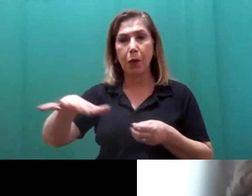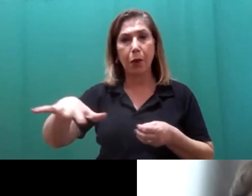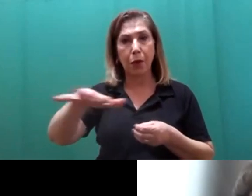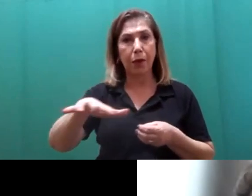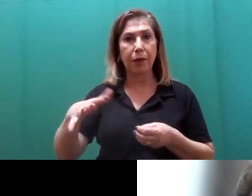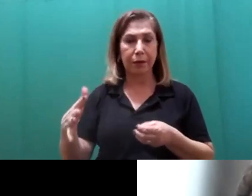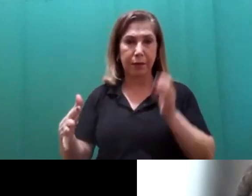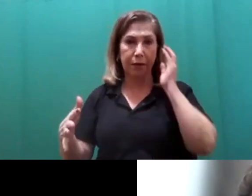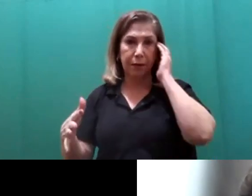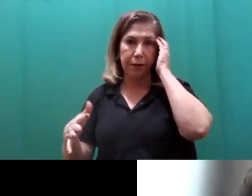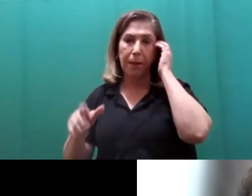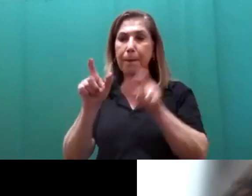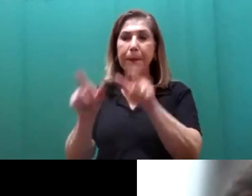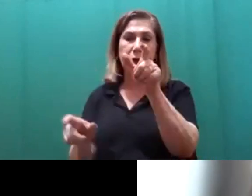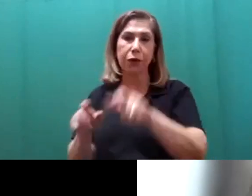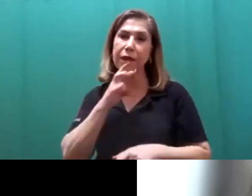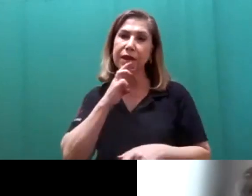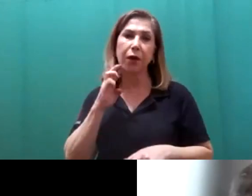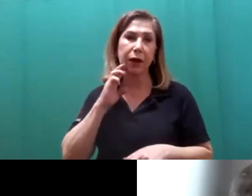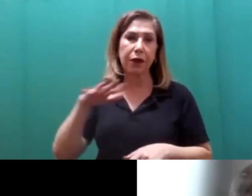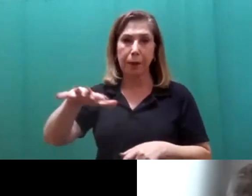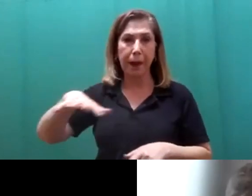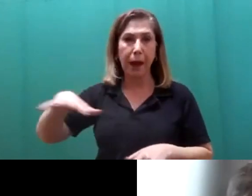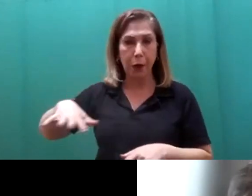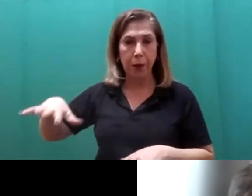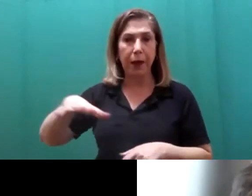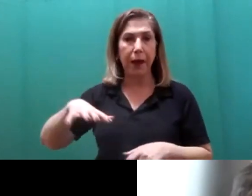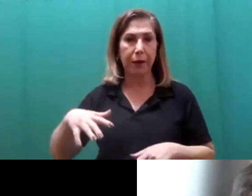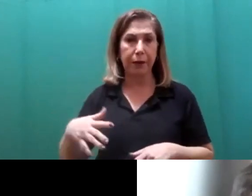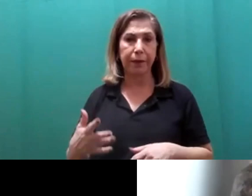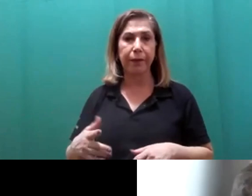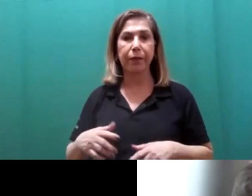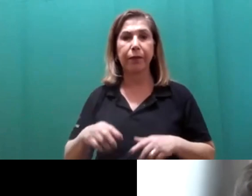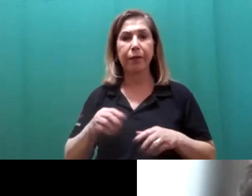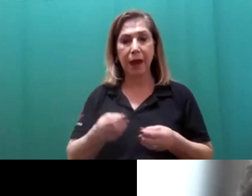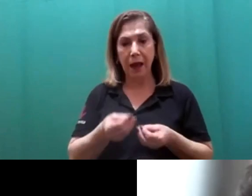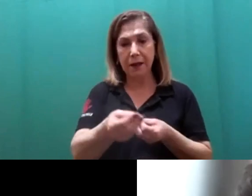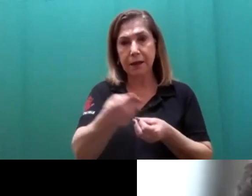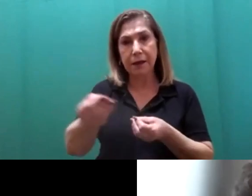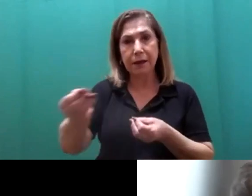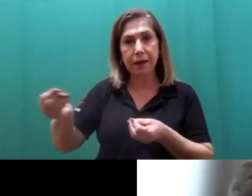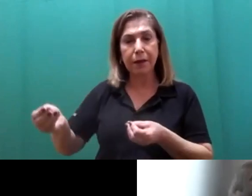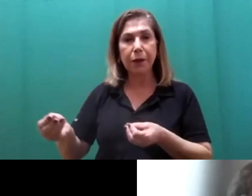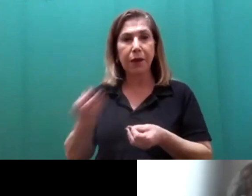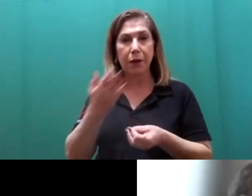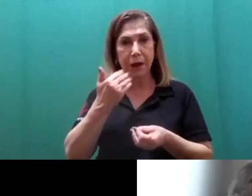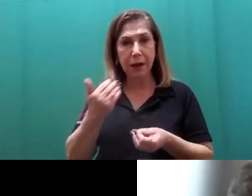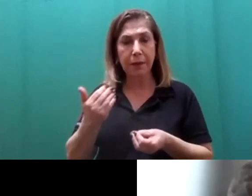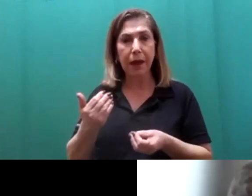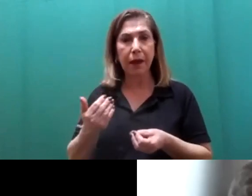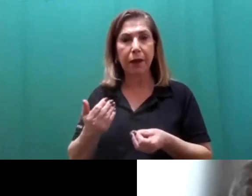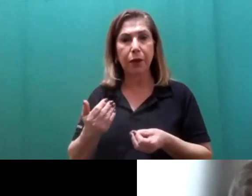cities. So the logistic, let's say, is developed together with the University of